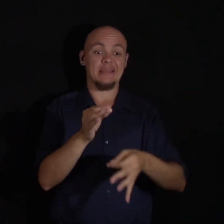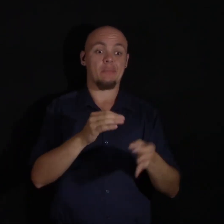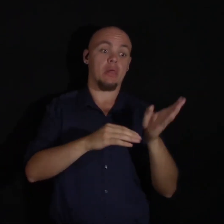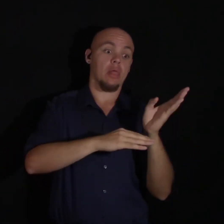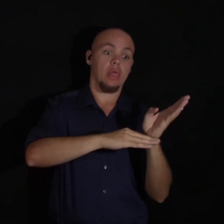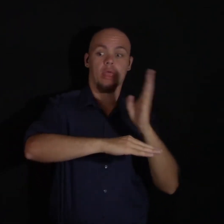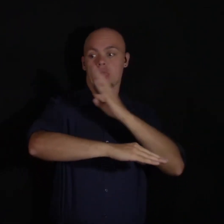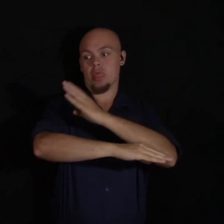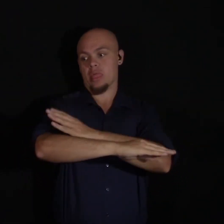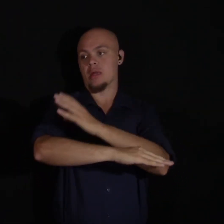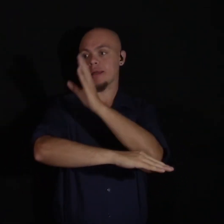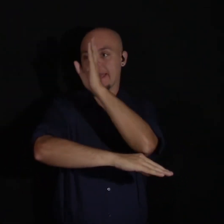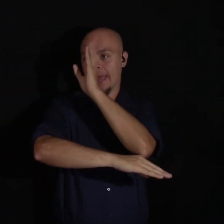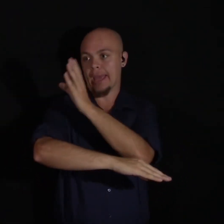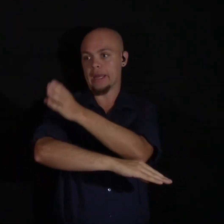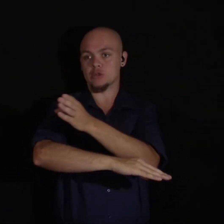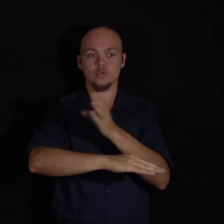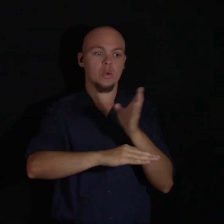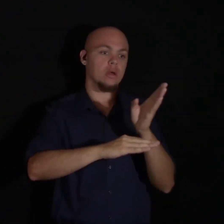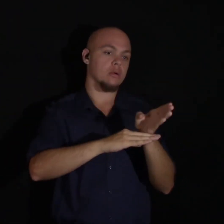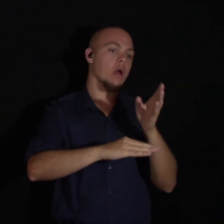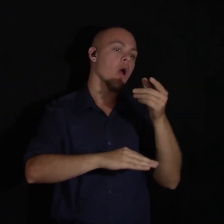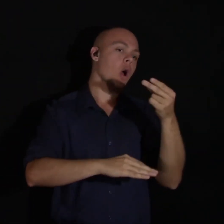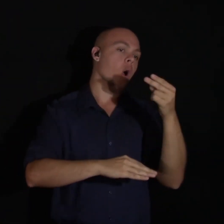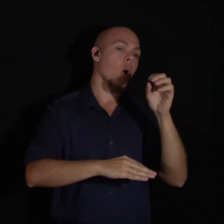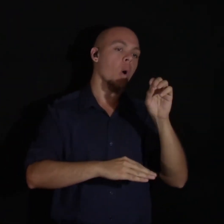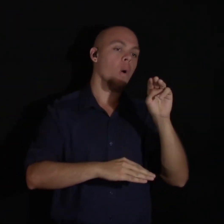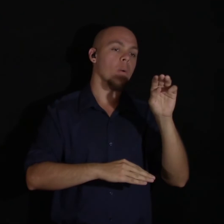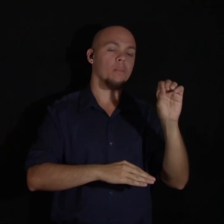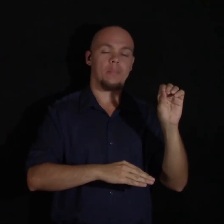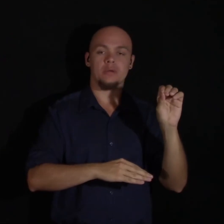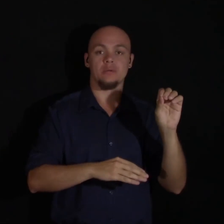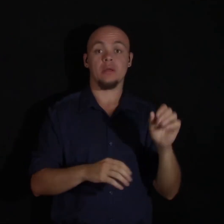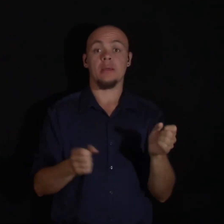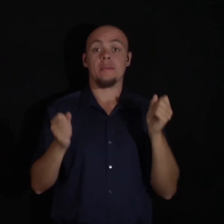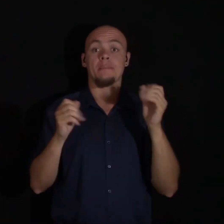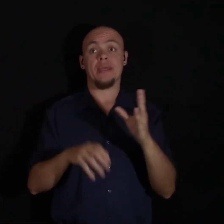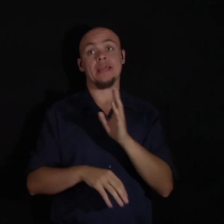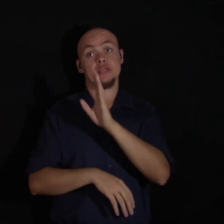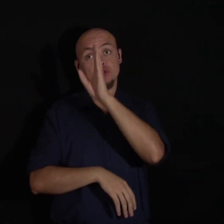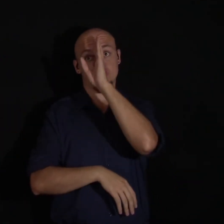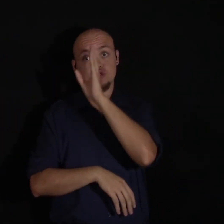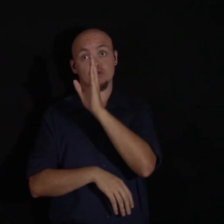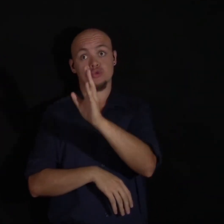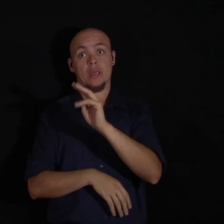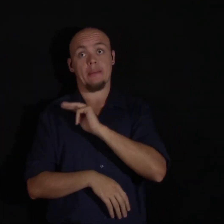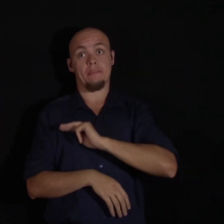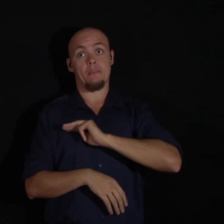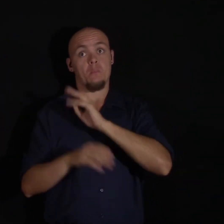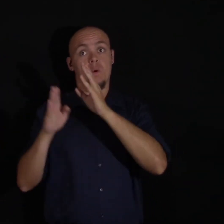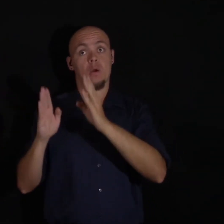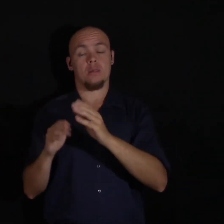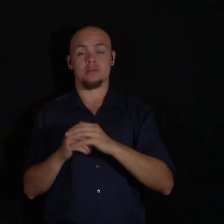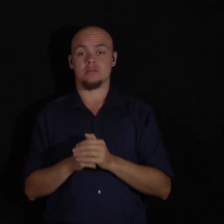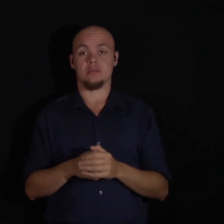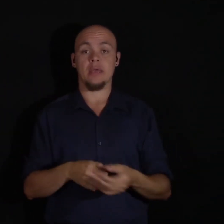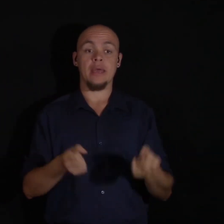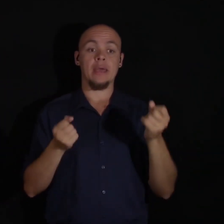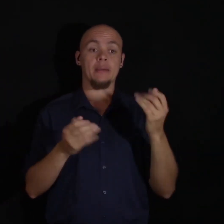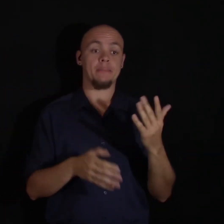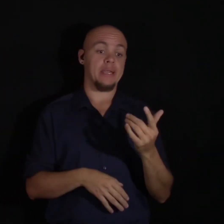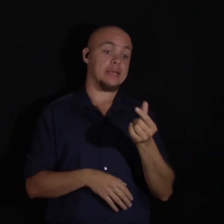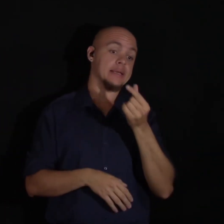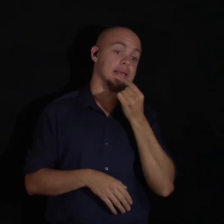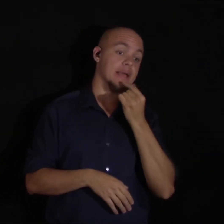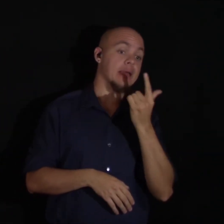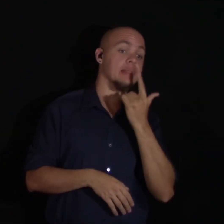of hetero and homo, which of course is not only loved by many straight moralists, but even held to by many lesbians and